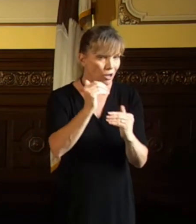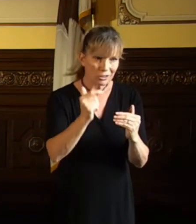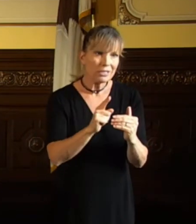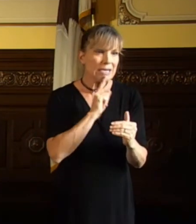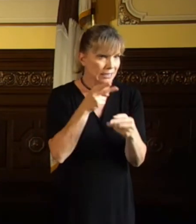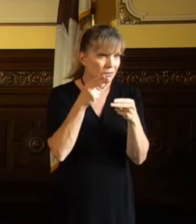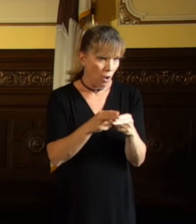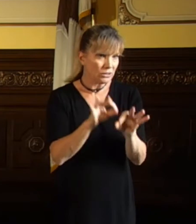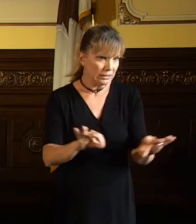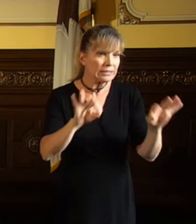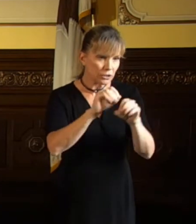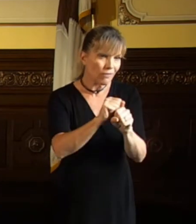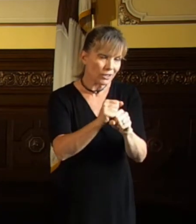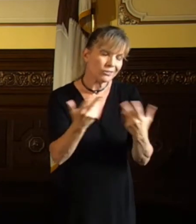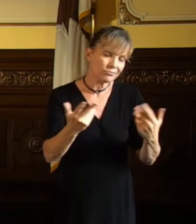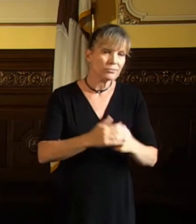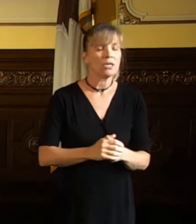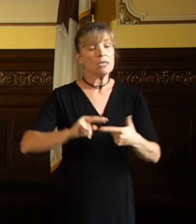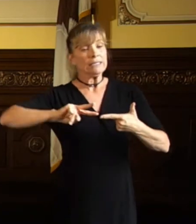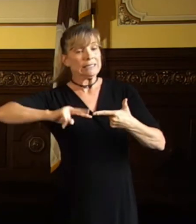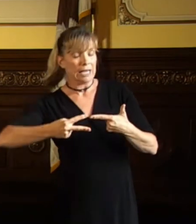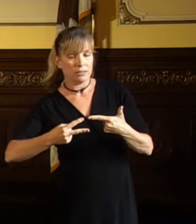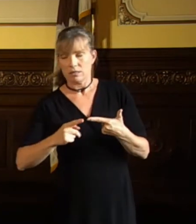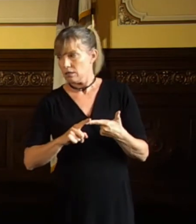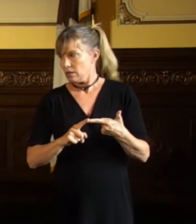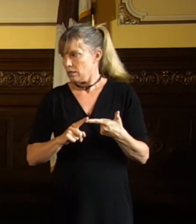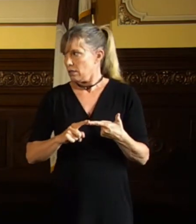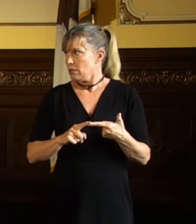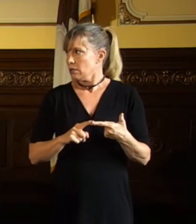essential function. And second of all,